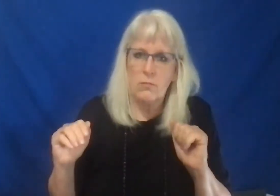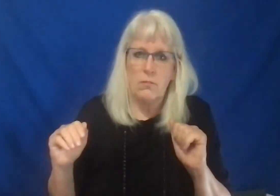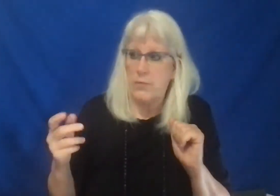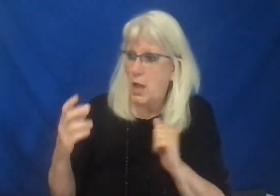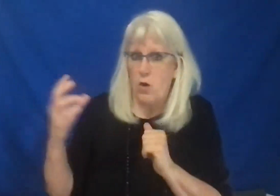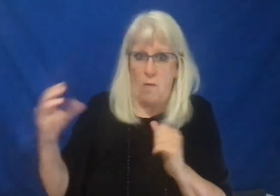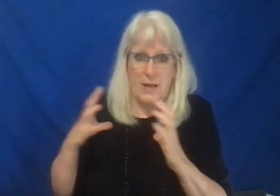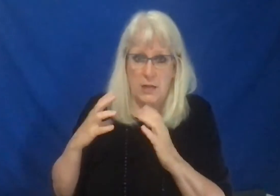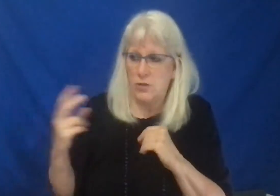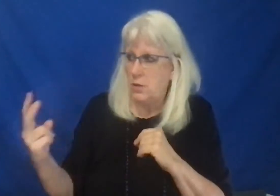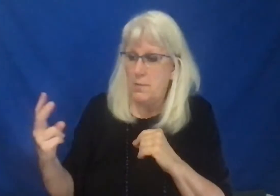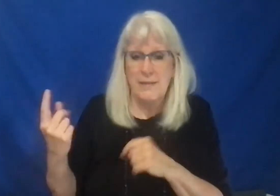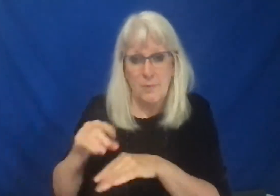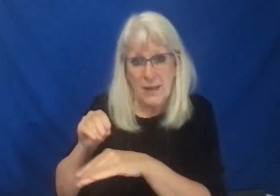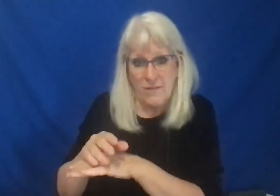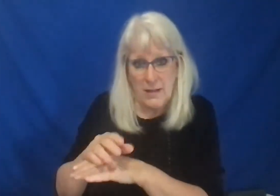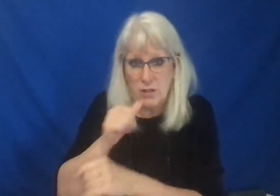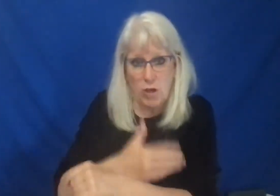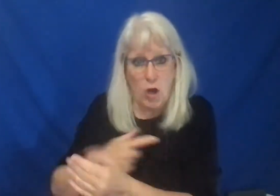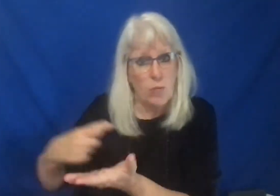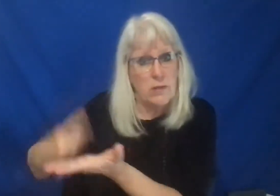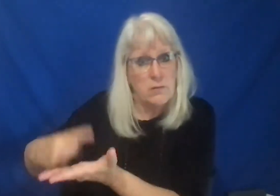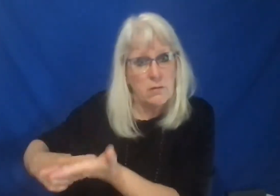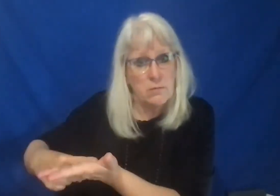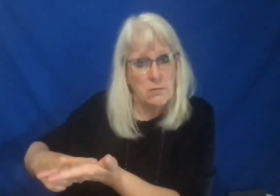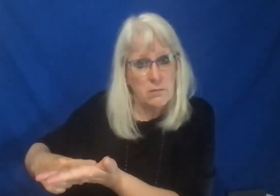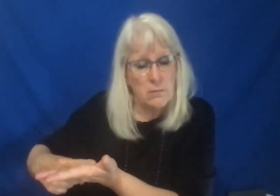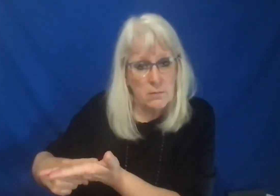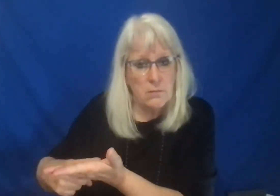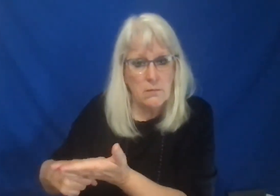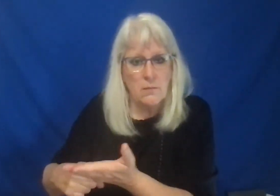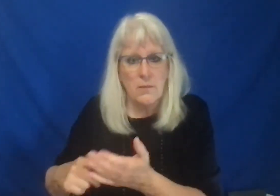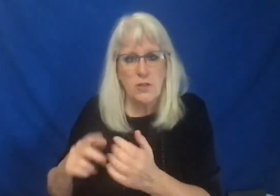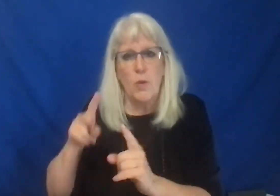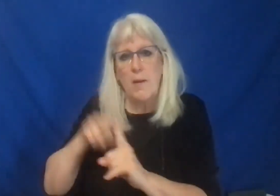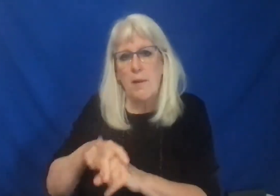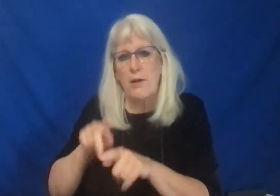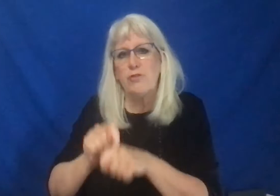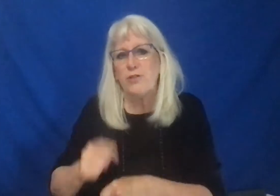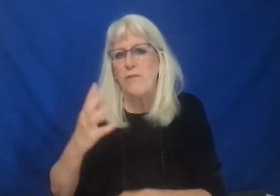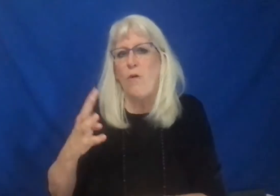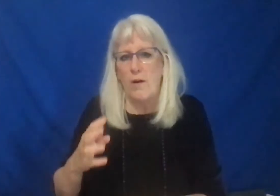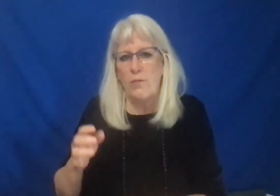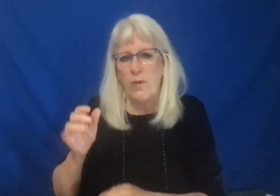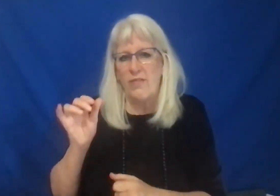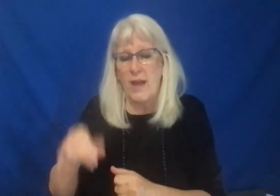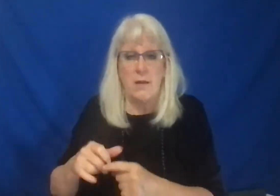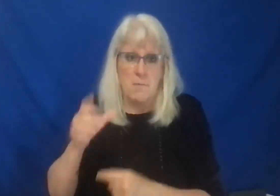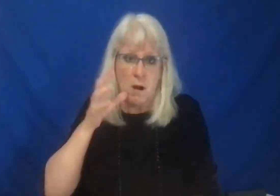affects the daughter, then we consult. And that's one of the ways that we apply tradition for. And so if the mom's on vacation with the daughter, we